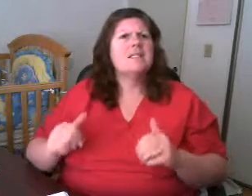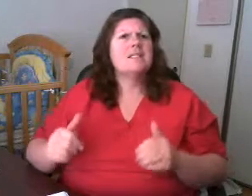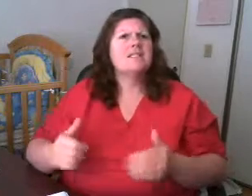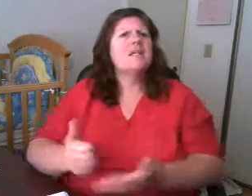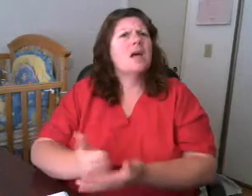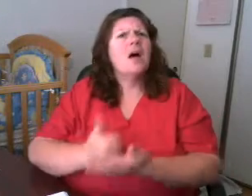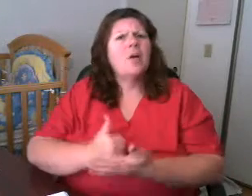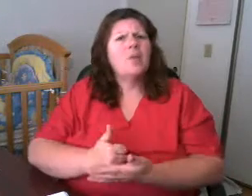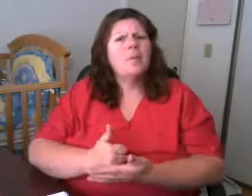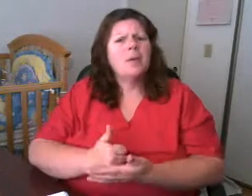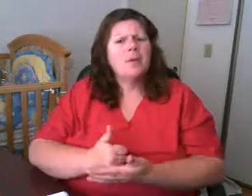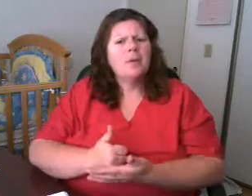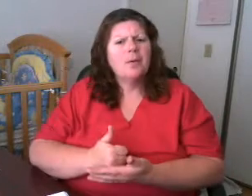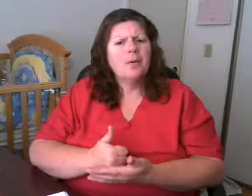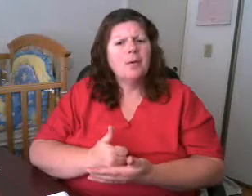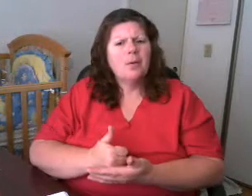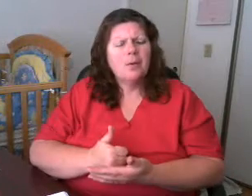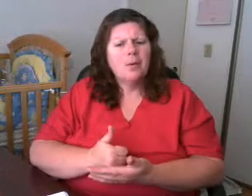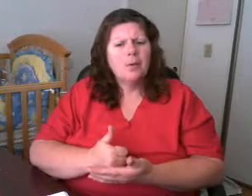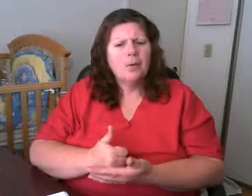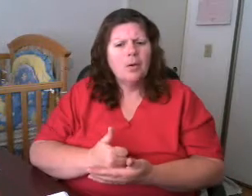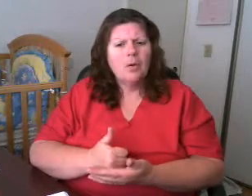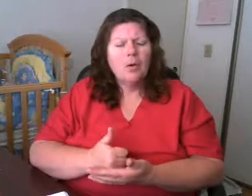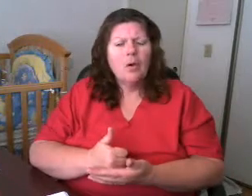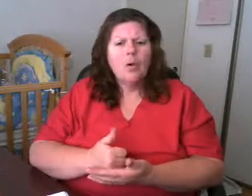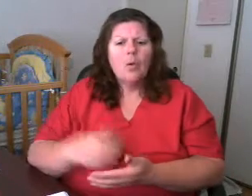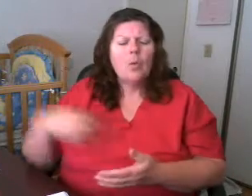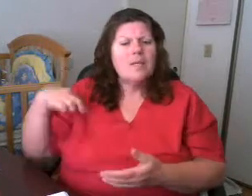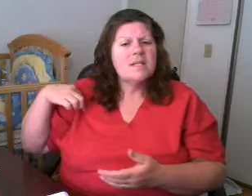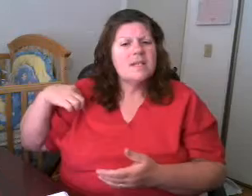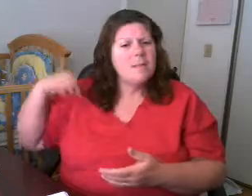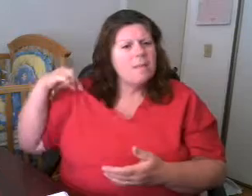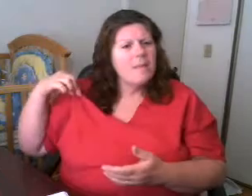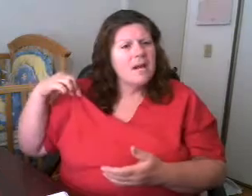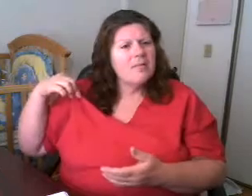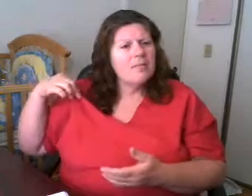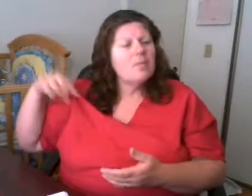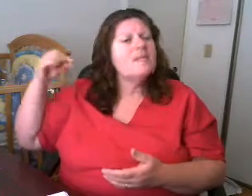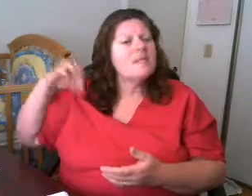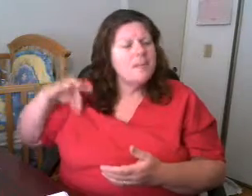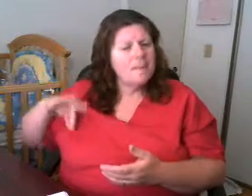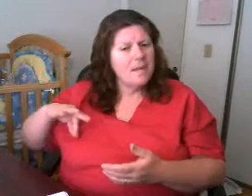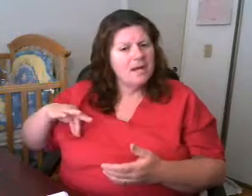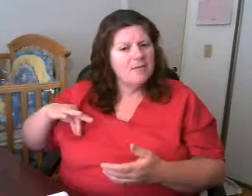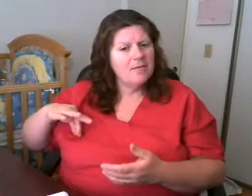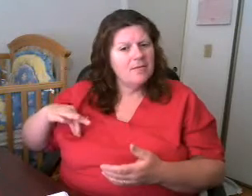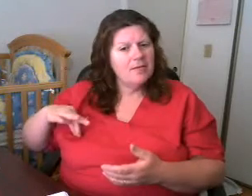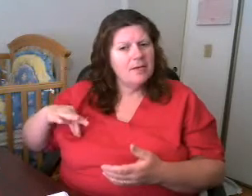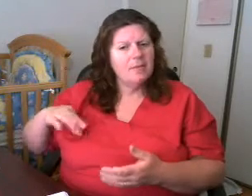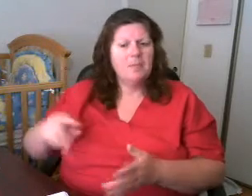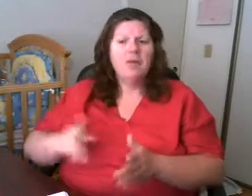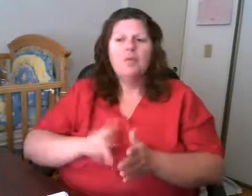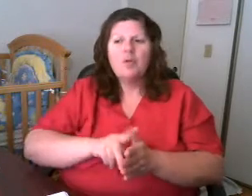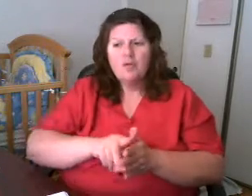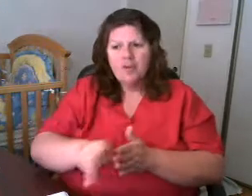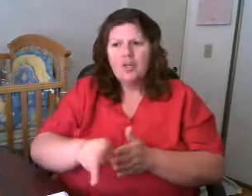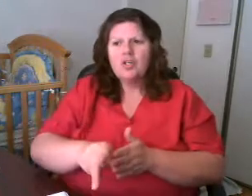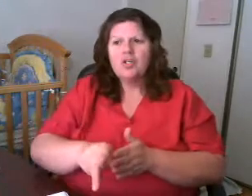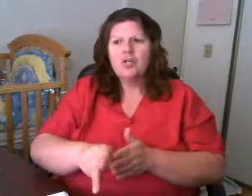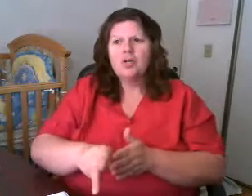the benefits of being involved of professional organizations? What are the